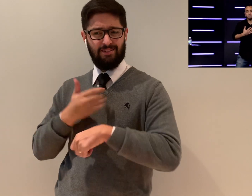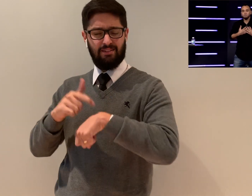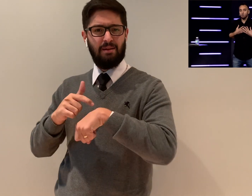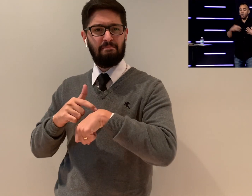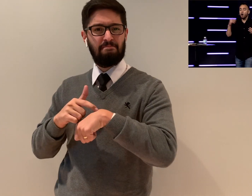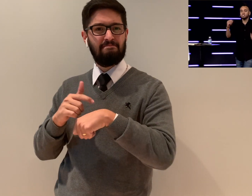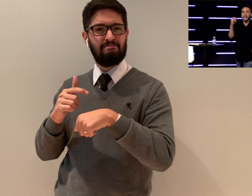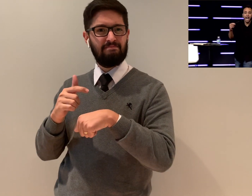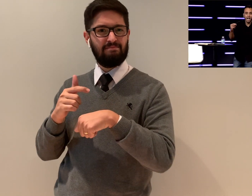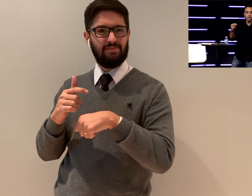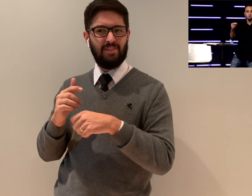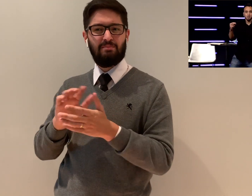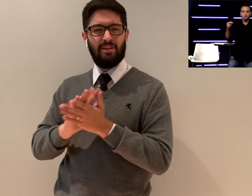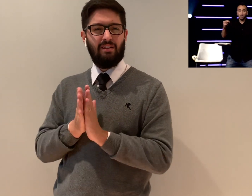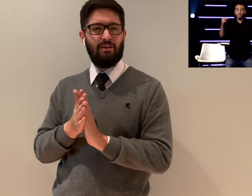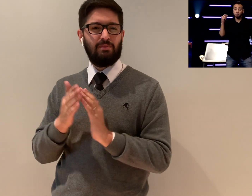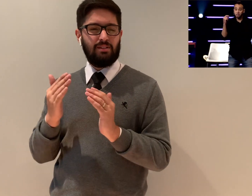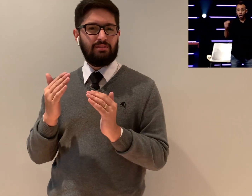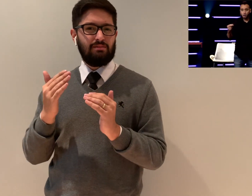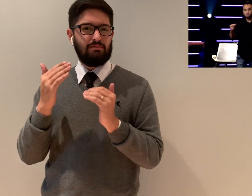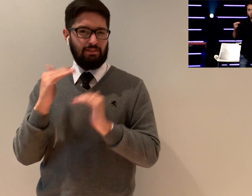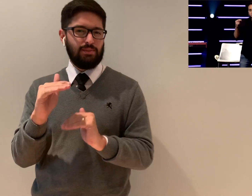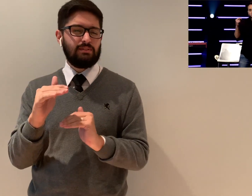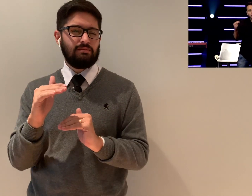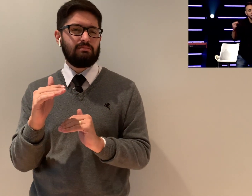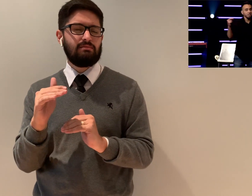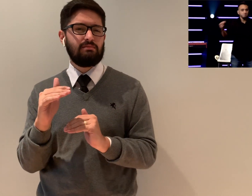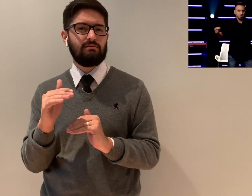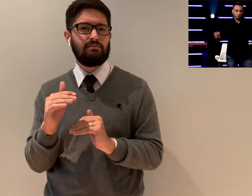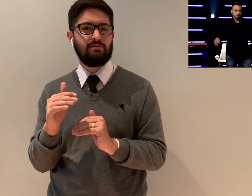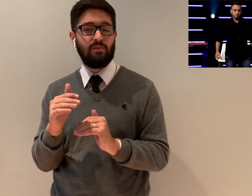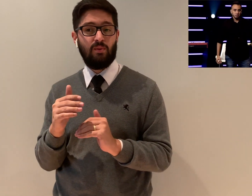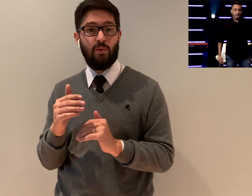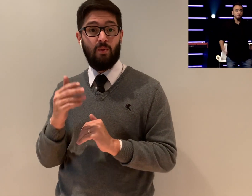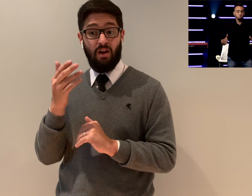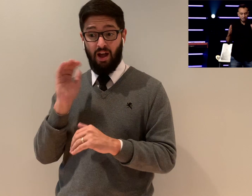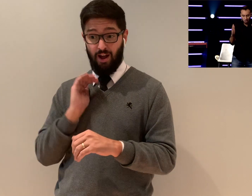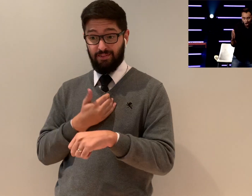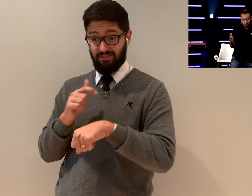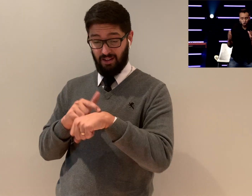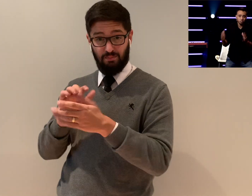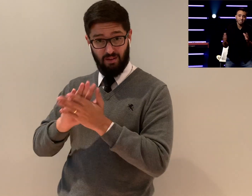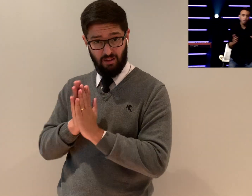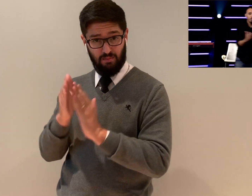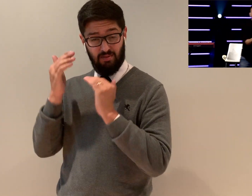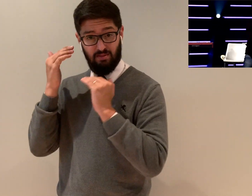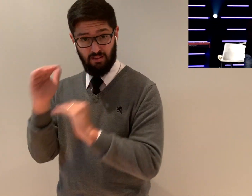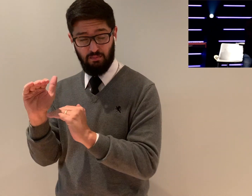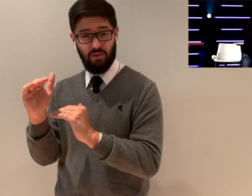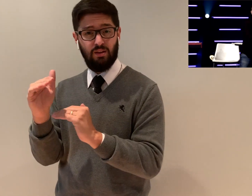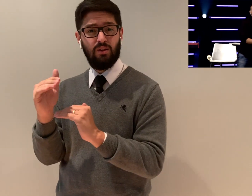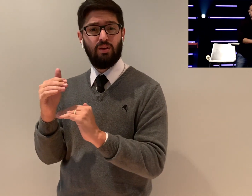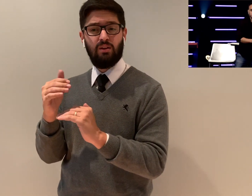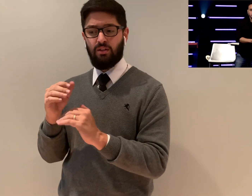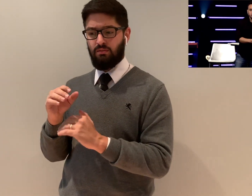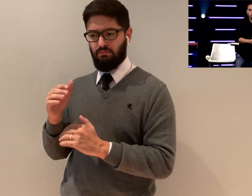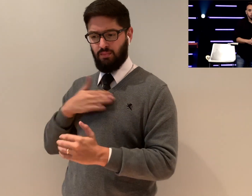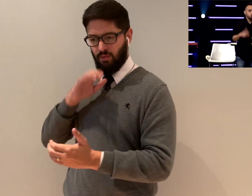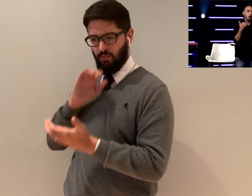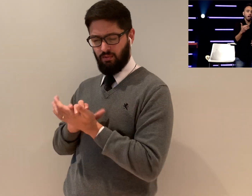I, our time has become very limited. And because our time has become very